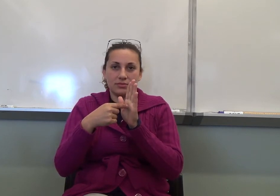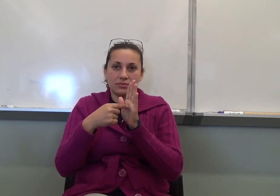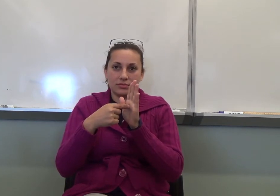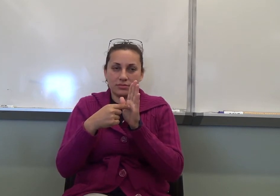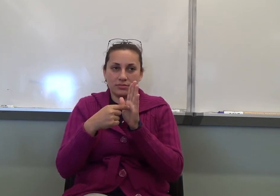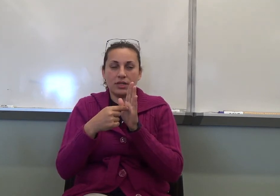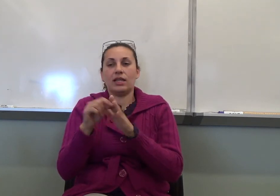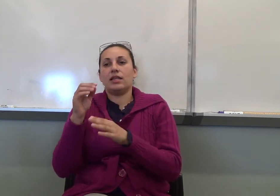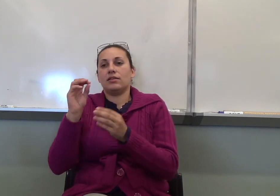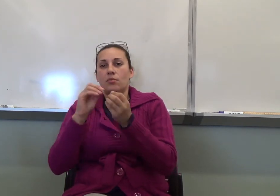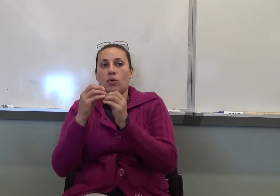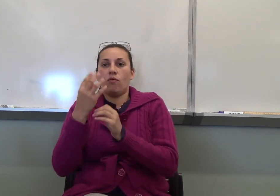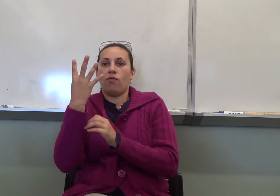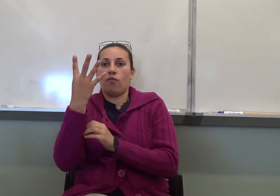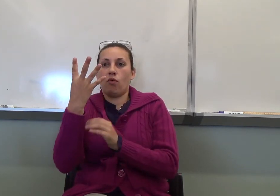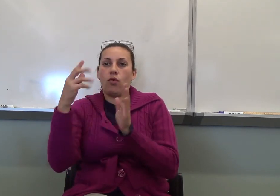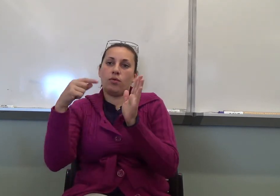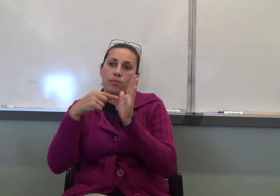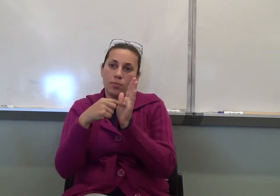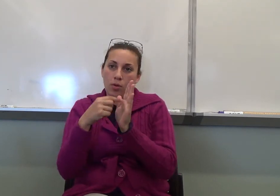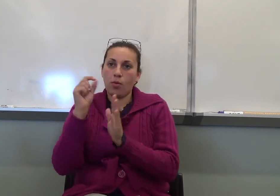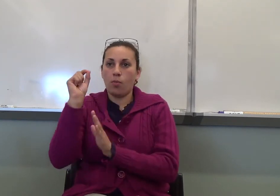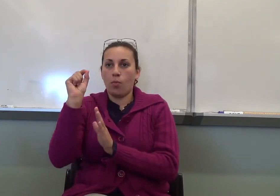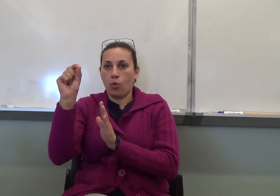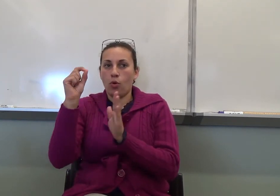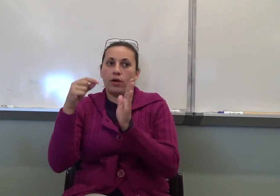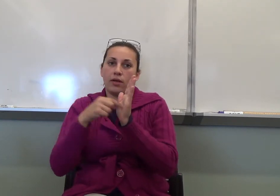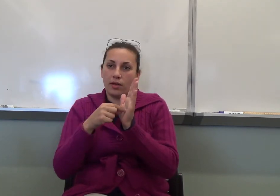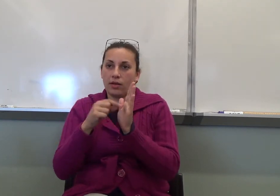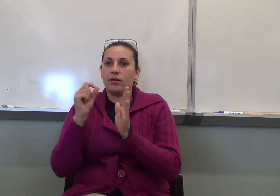4.2, and change sign button again.